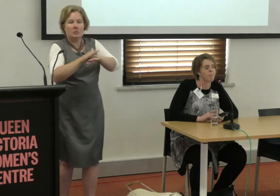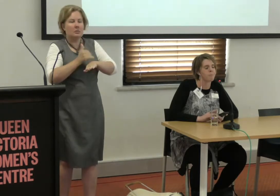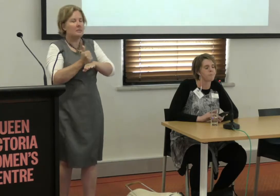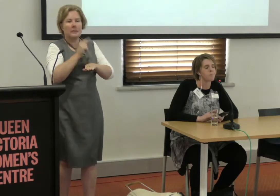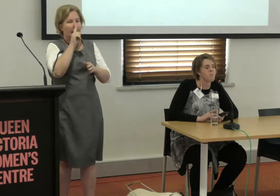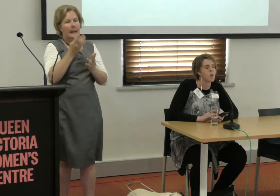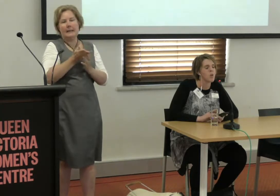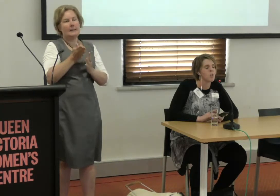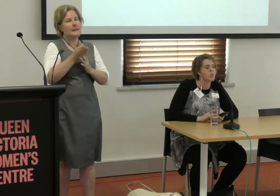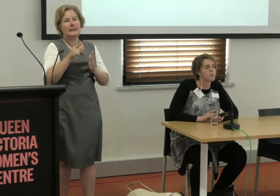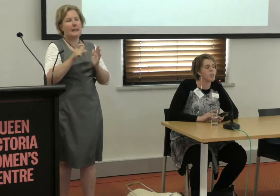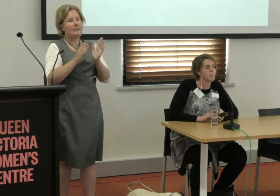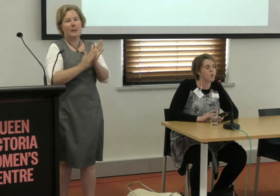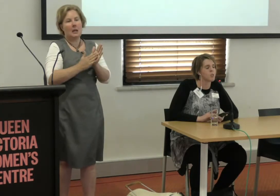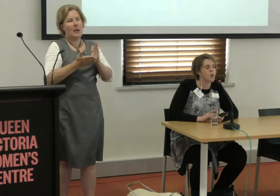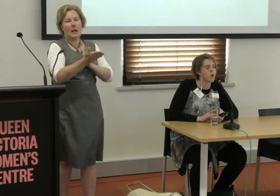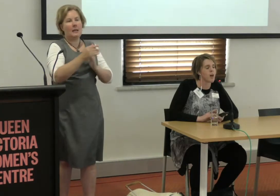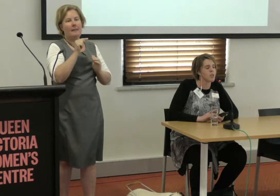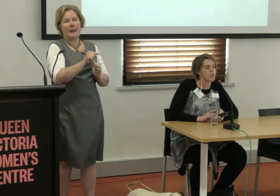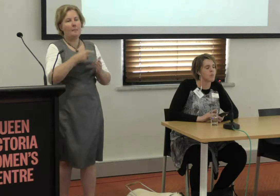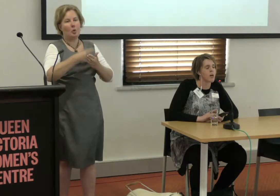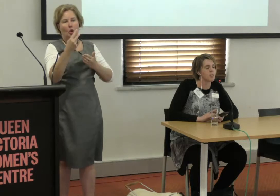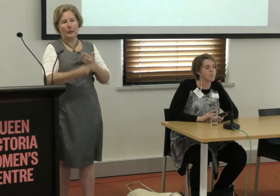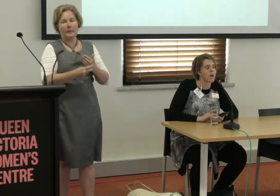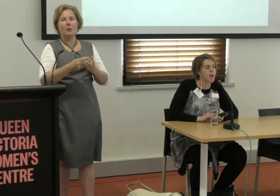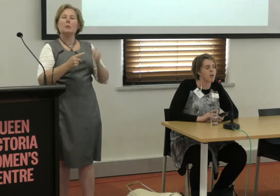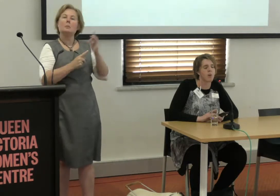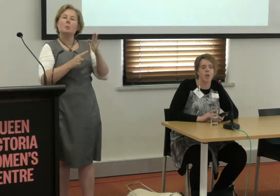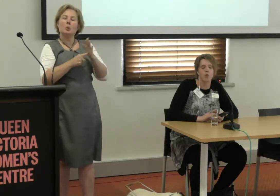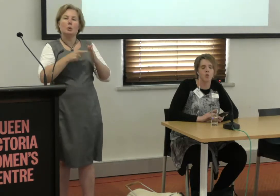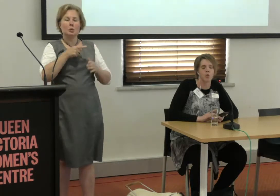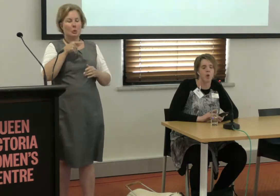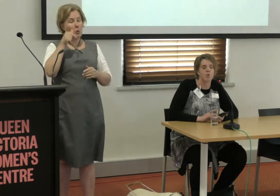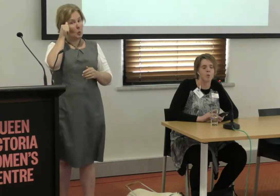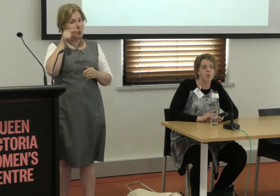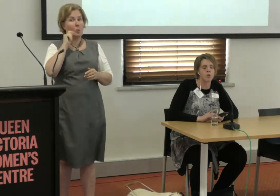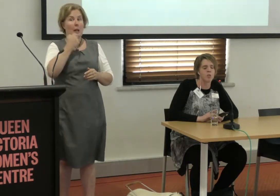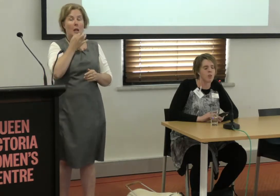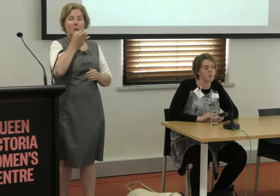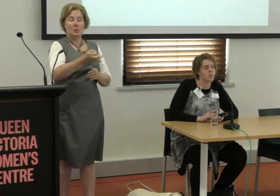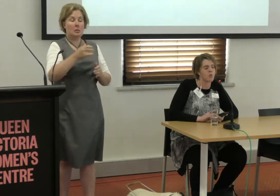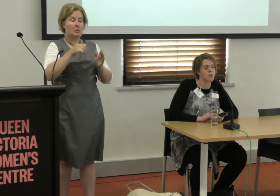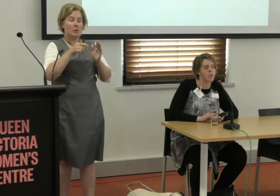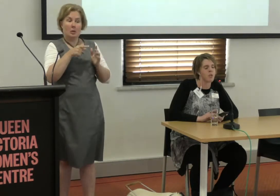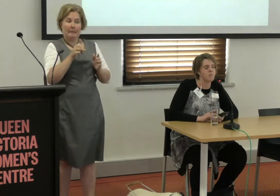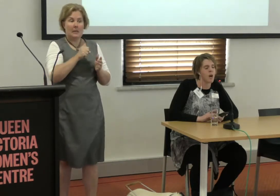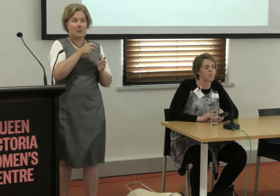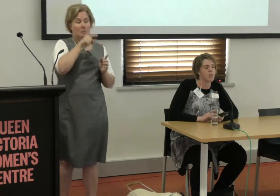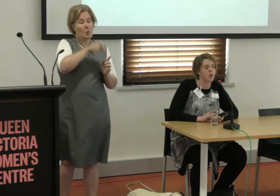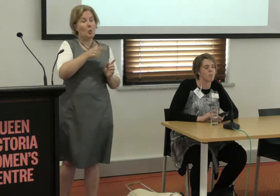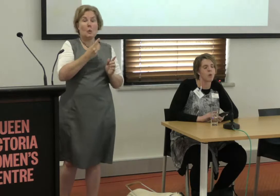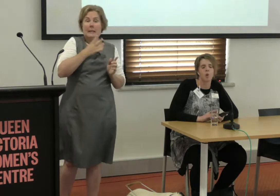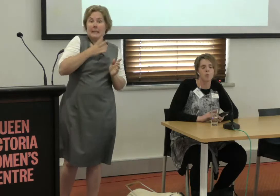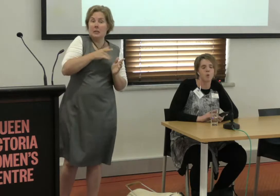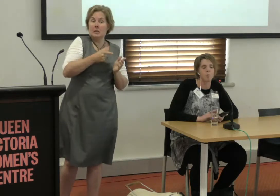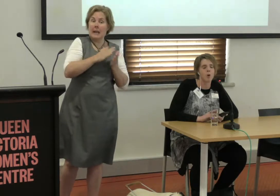Program. It's really important to know that you'll be asked to make a financial contribution to the services you receive under the